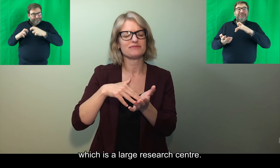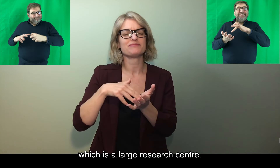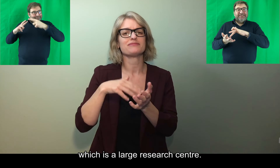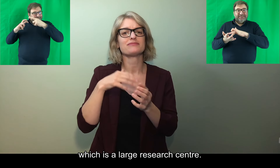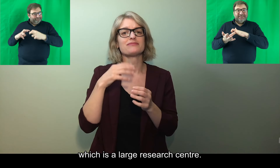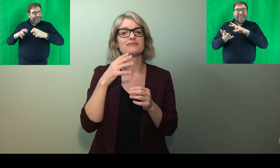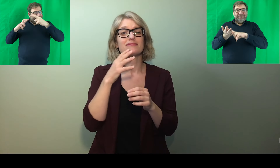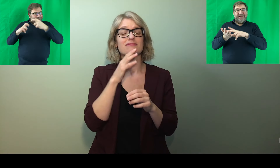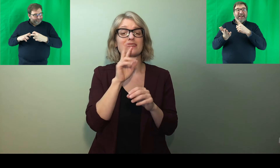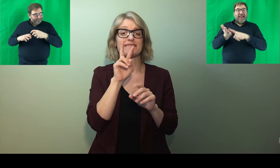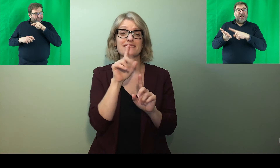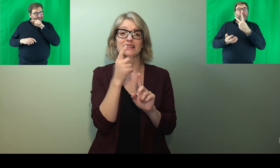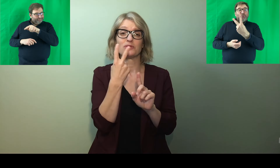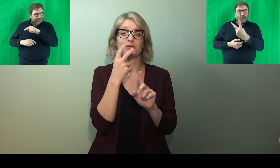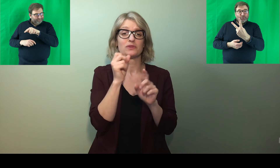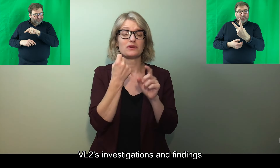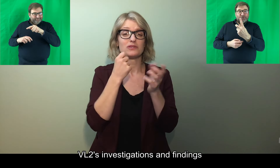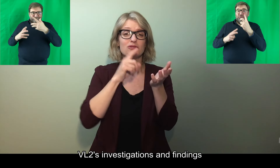large research center.